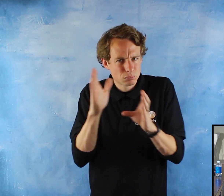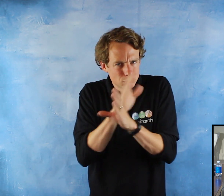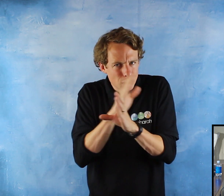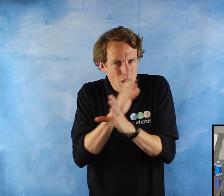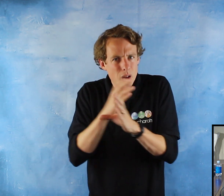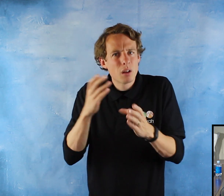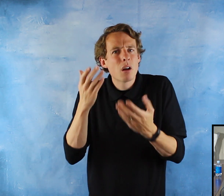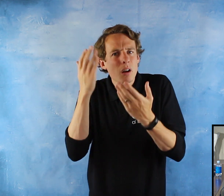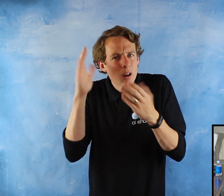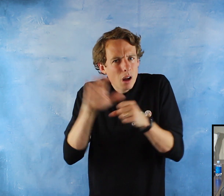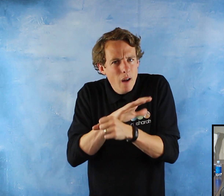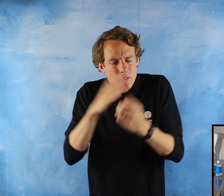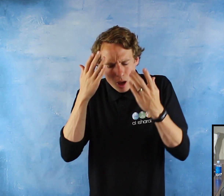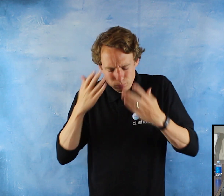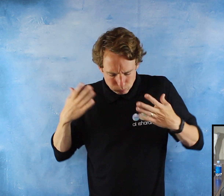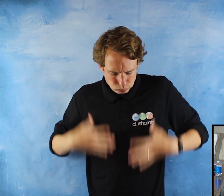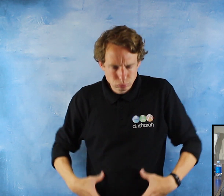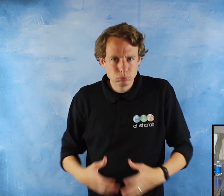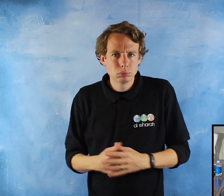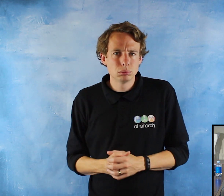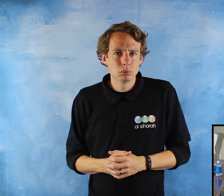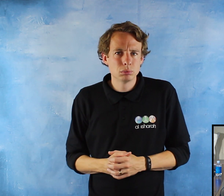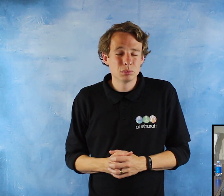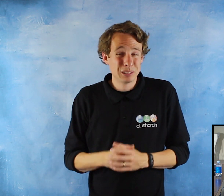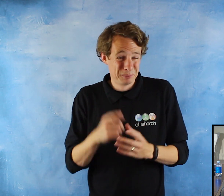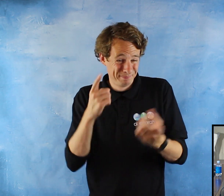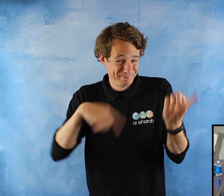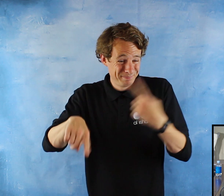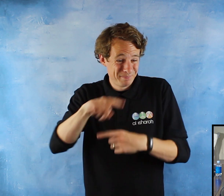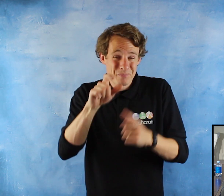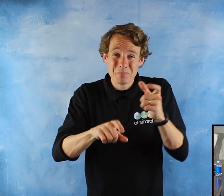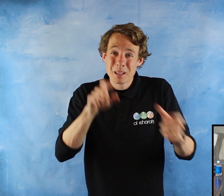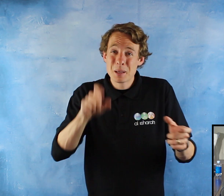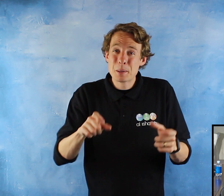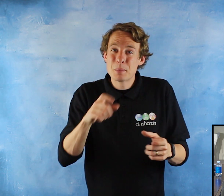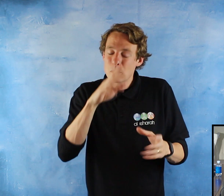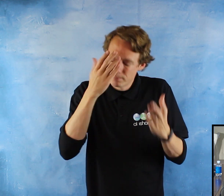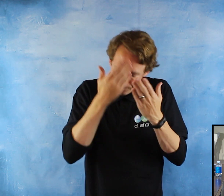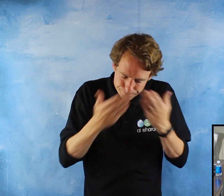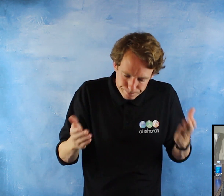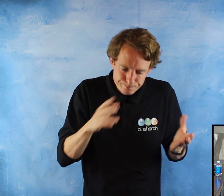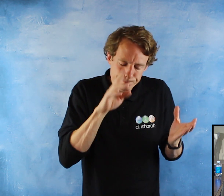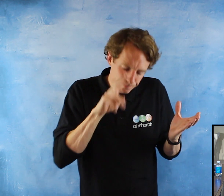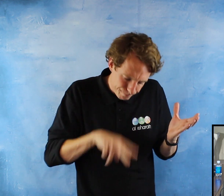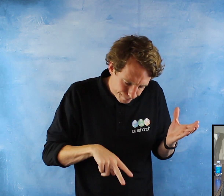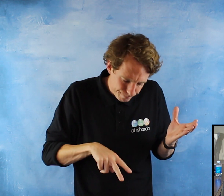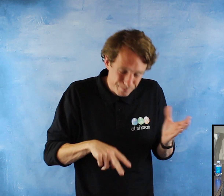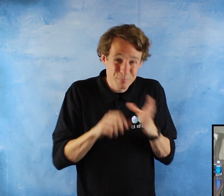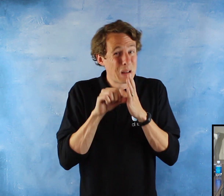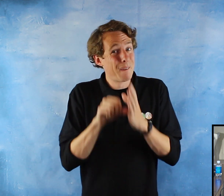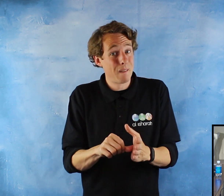So lowering the gaze is not so easy. Lowering the gaze is not so easy. We need to ask Allah subhanahu wa ta'ala to help